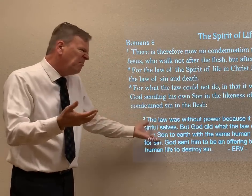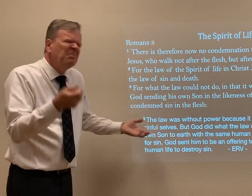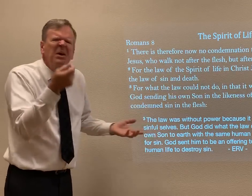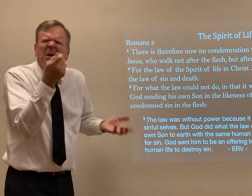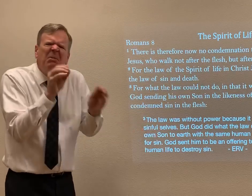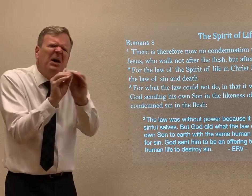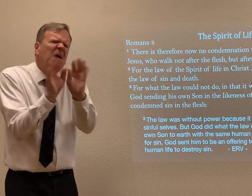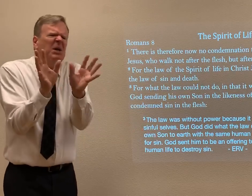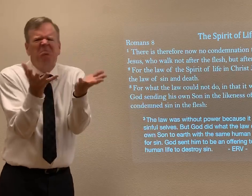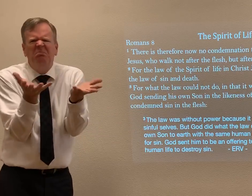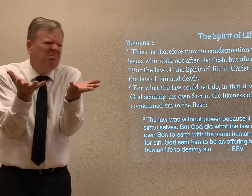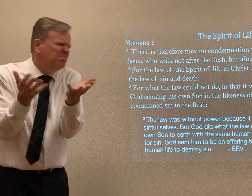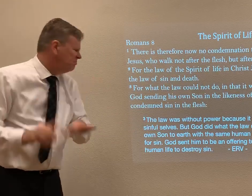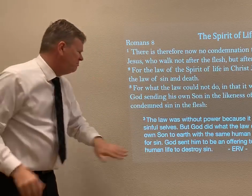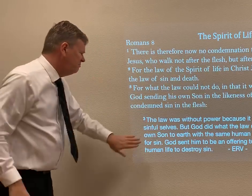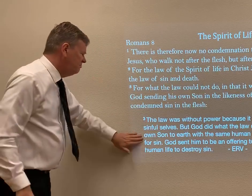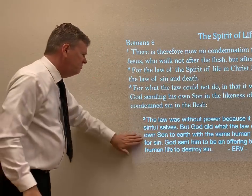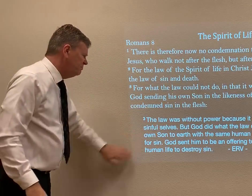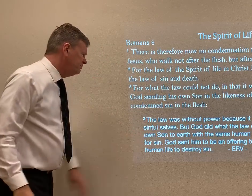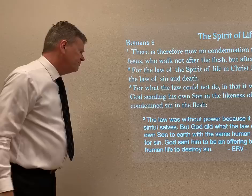there's an easy reader version. A little bit clearer.